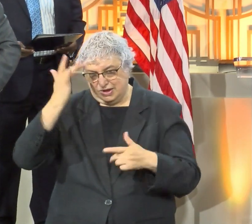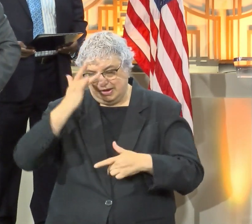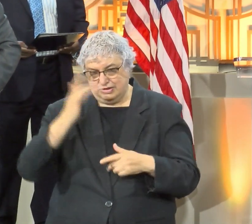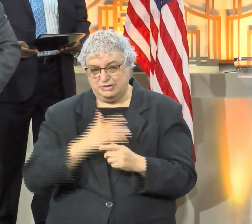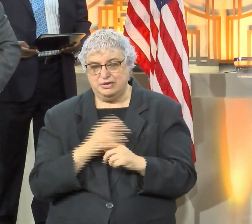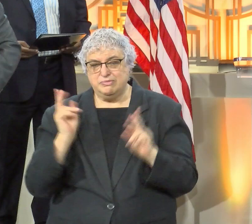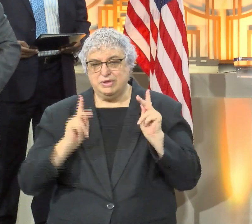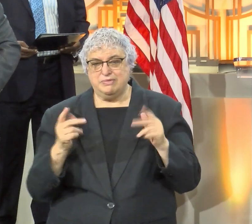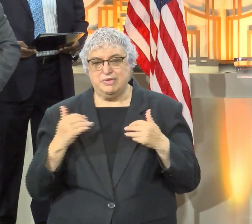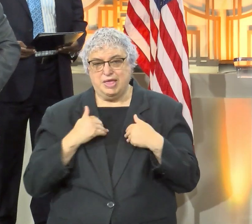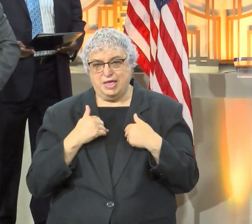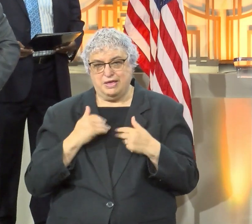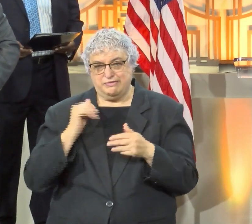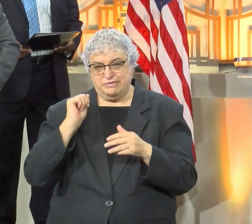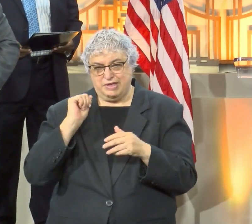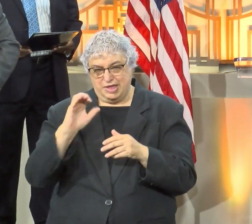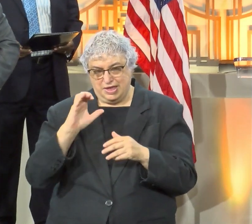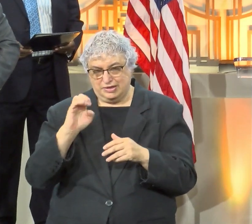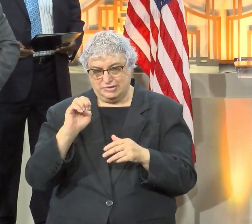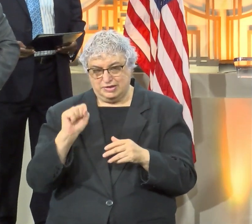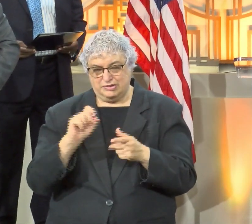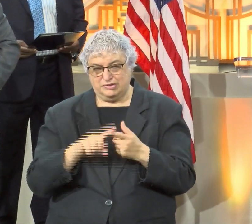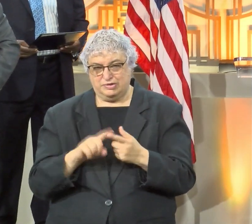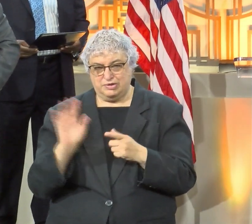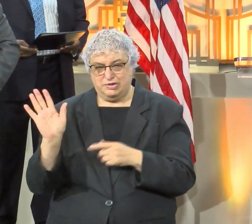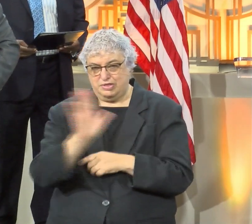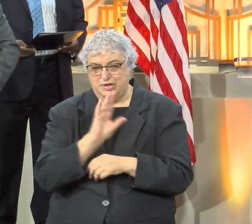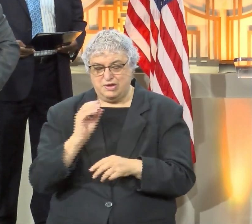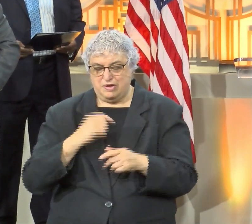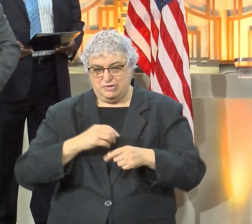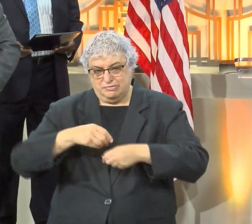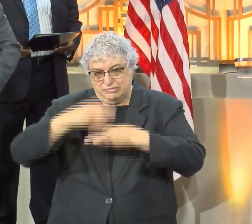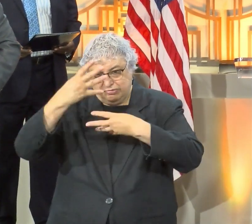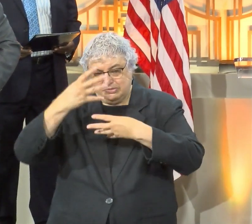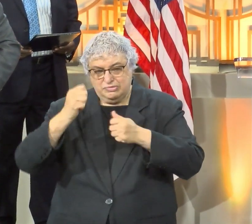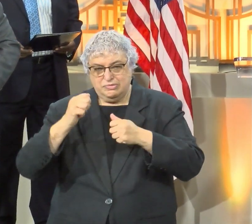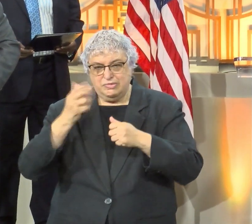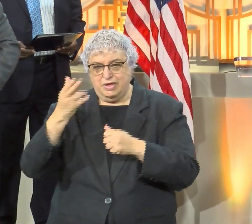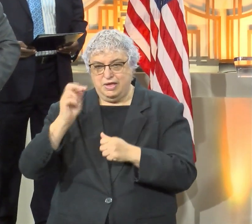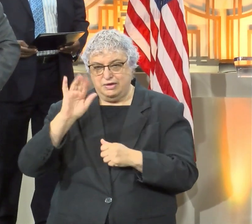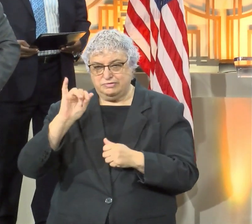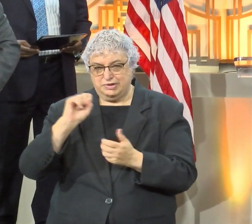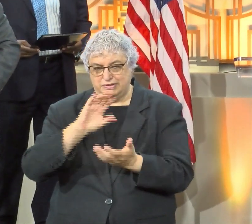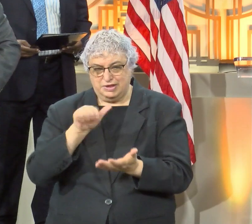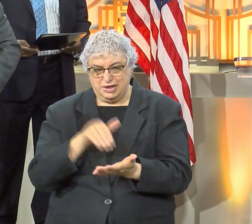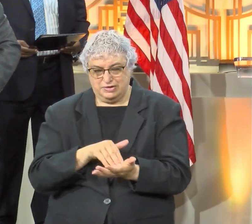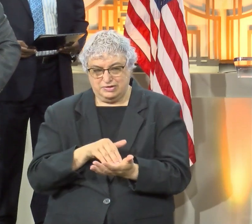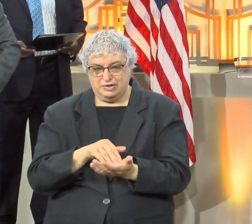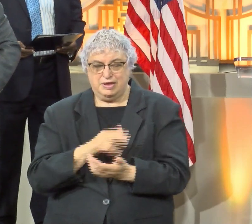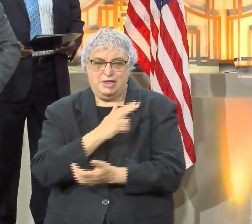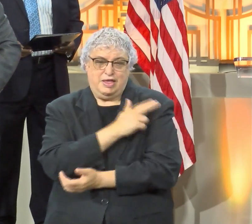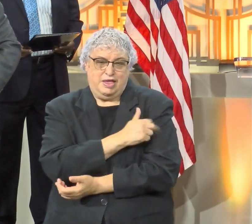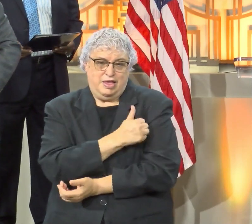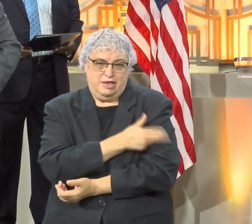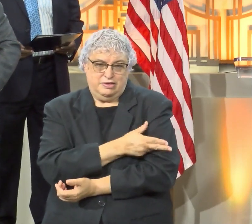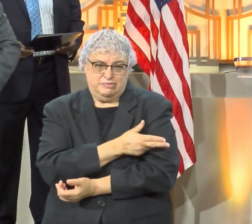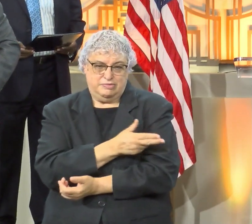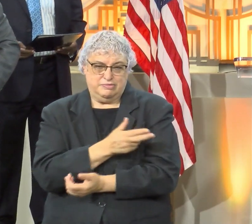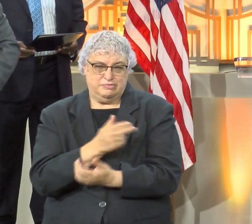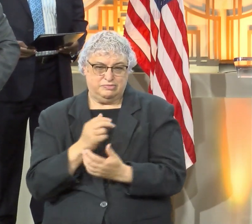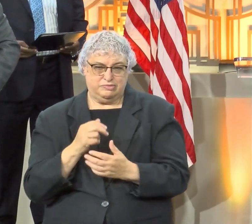clinicians have direct access to consumers' medical data, and the Harris Center and Harris County Hospital